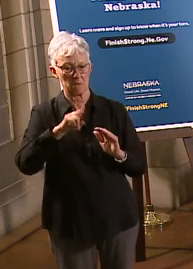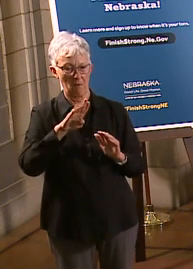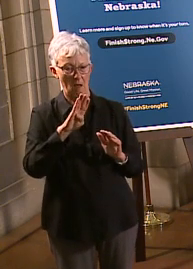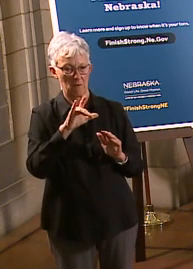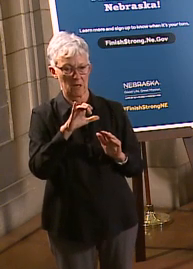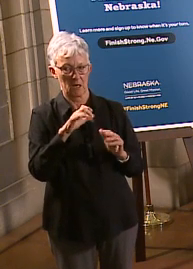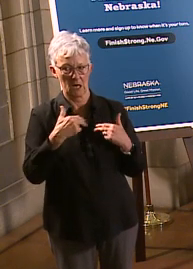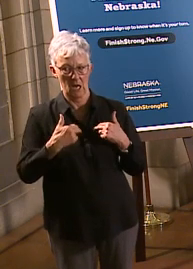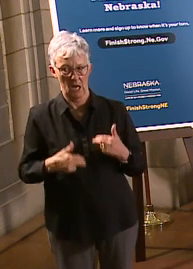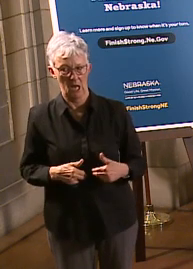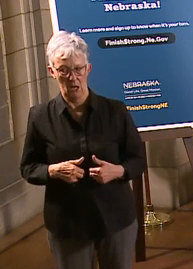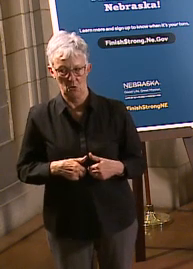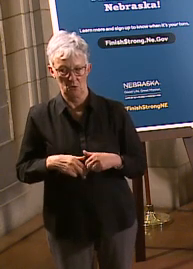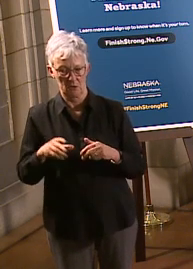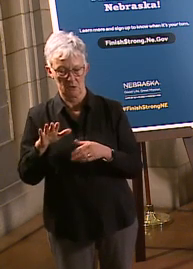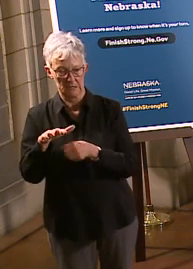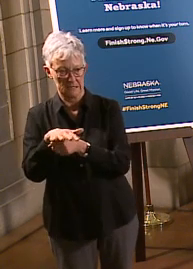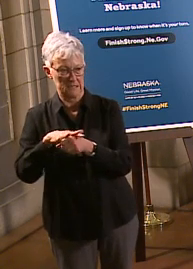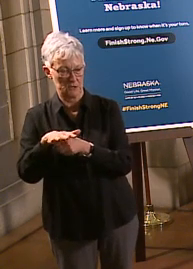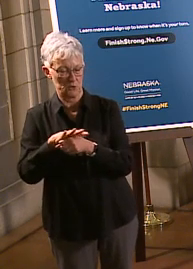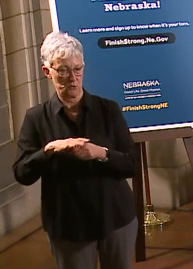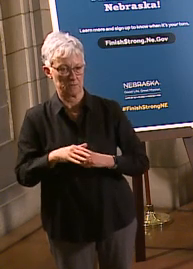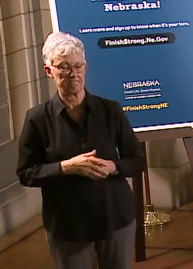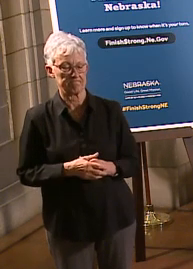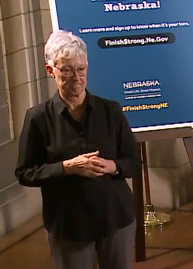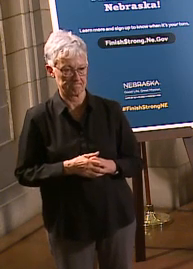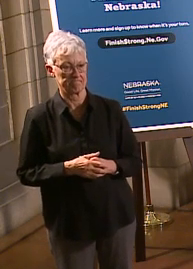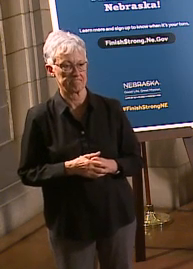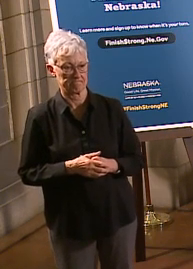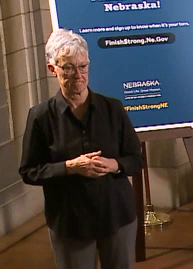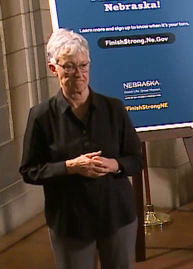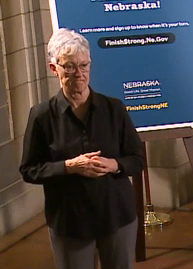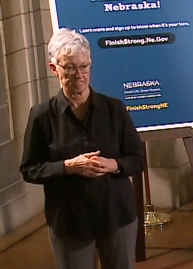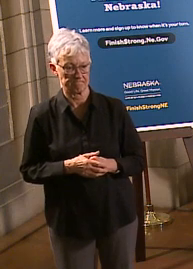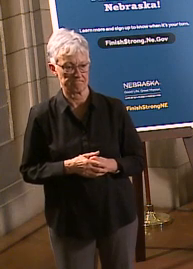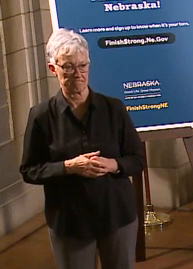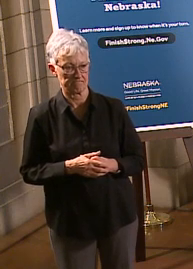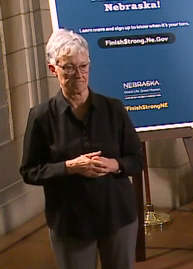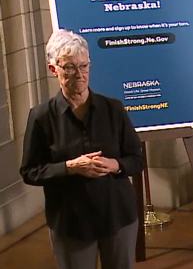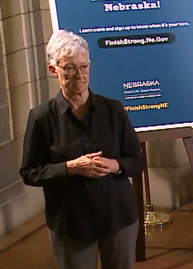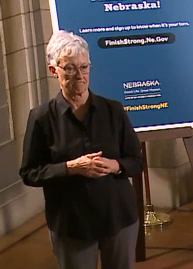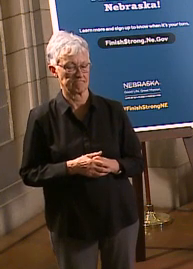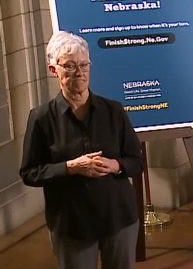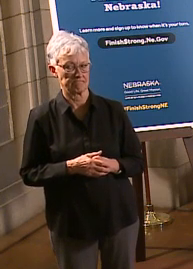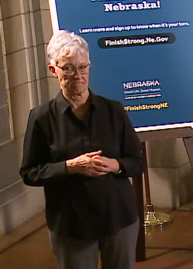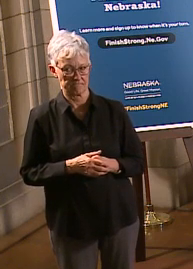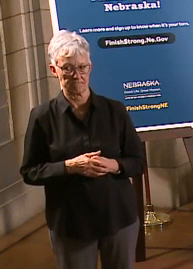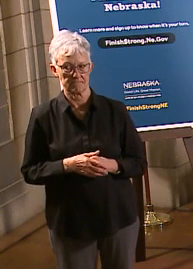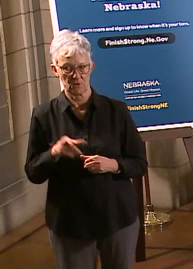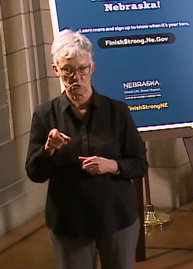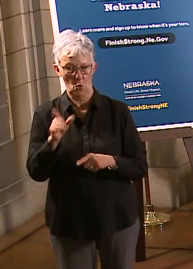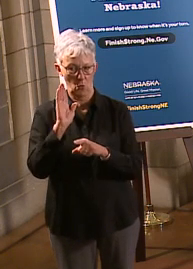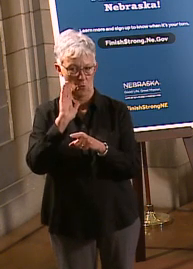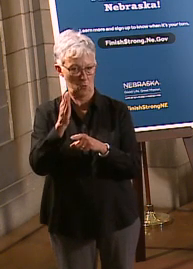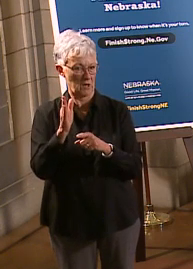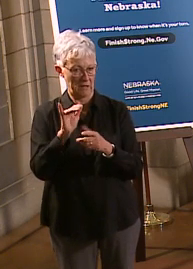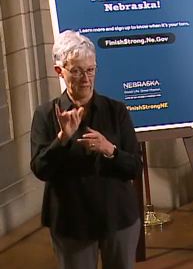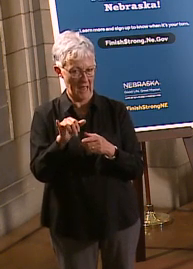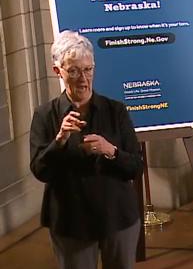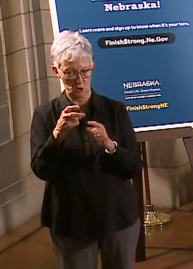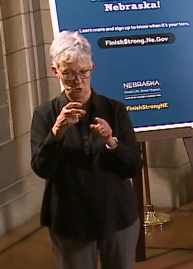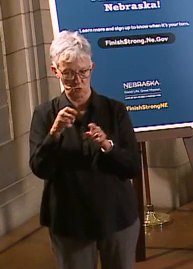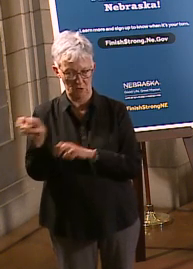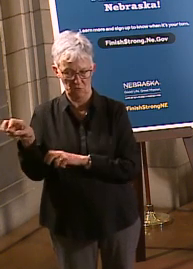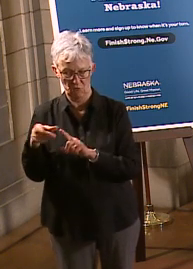which counties had started the scheduling, and we'll translate that from county to local public health districts. So